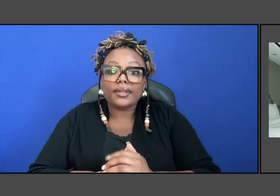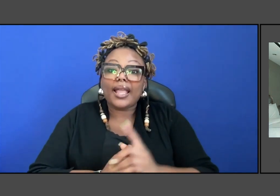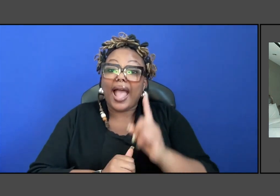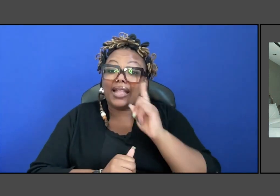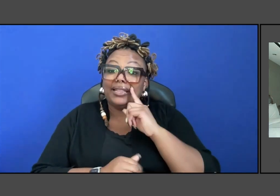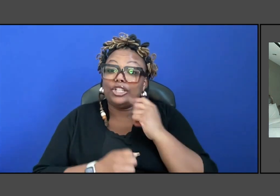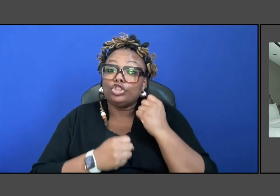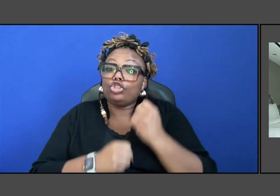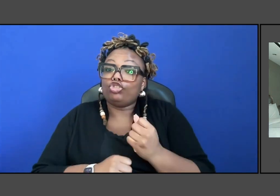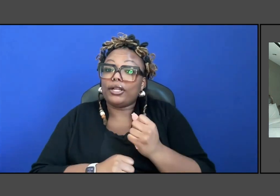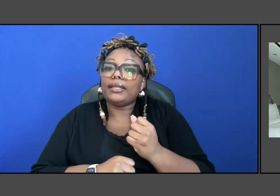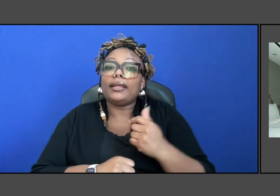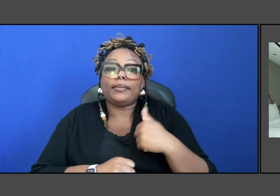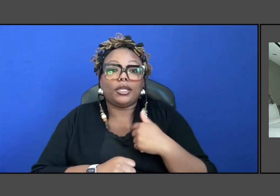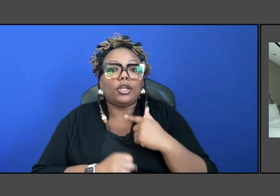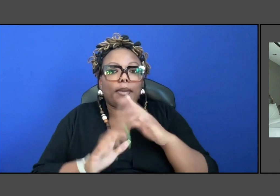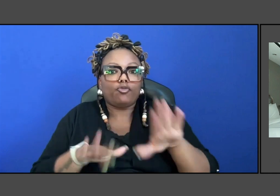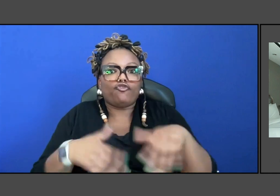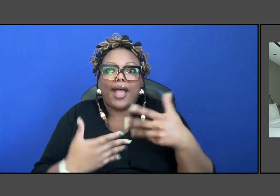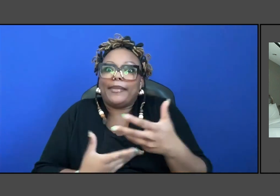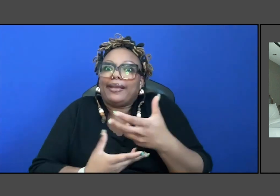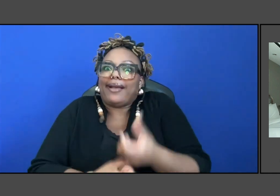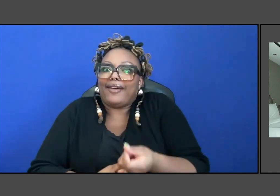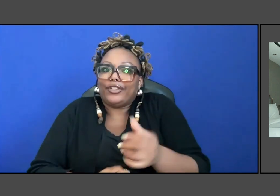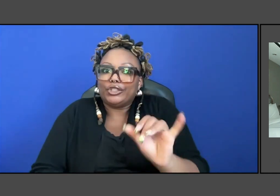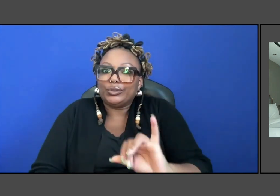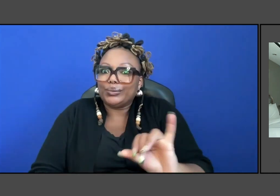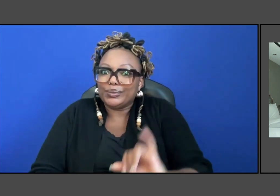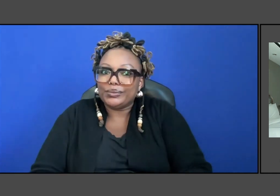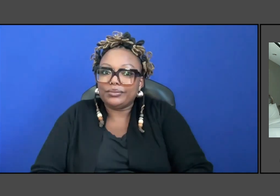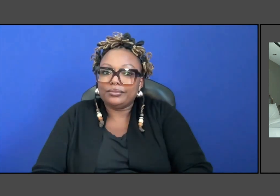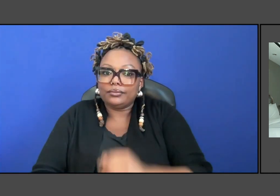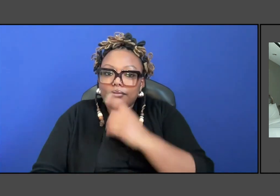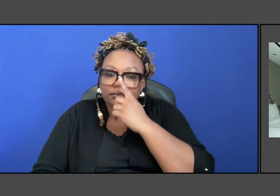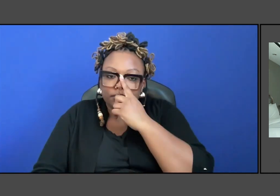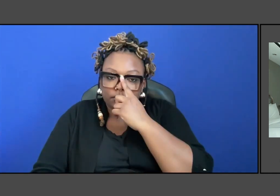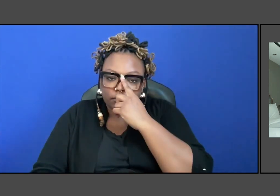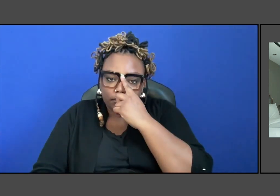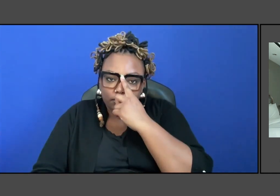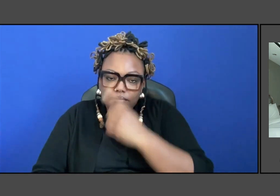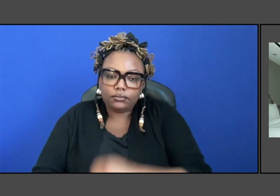me confidence in different ways. And